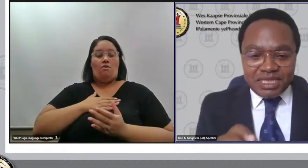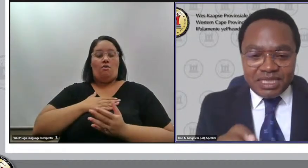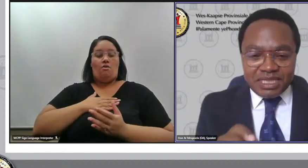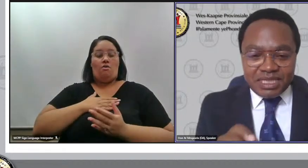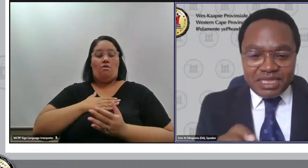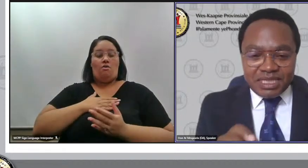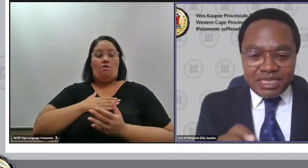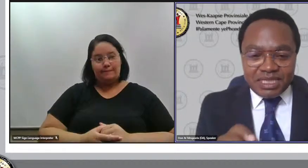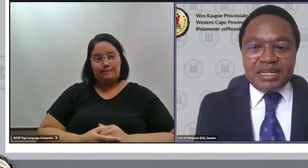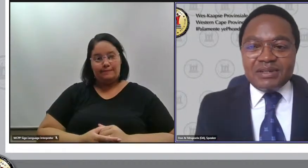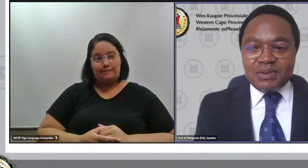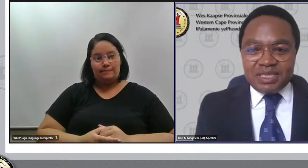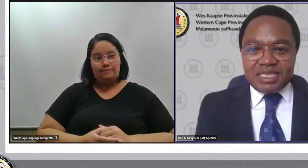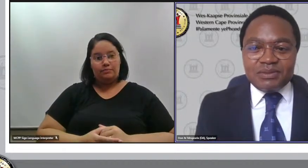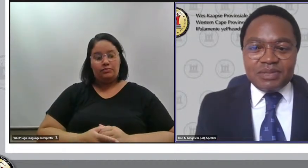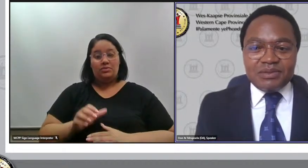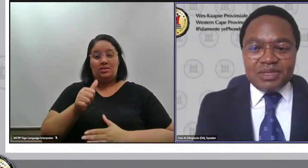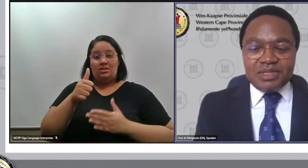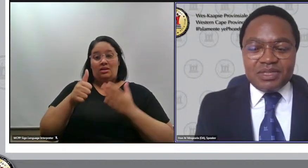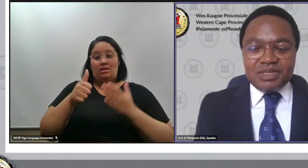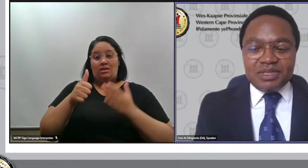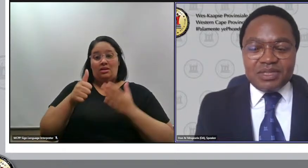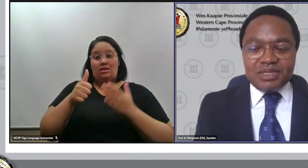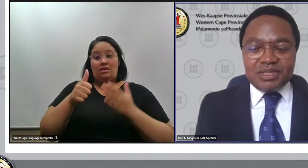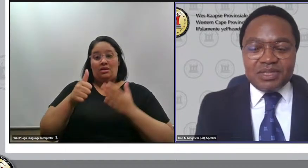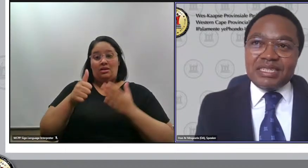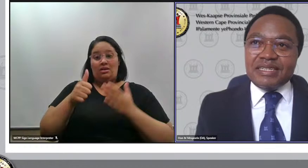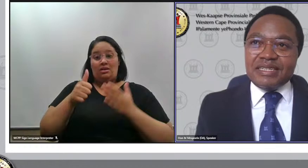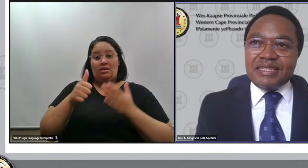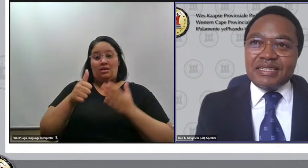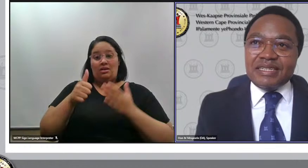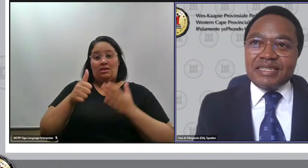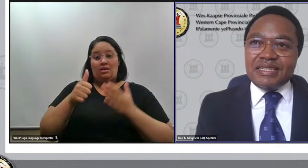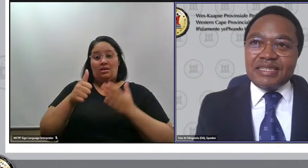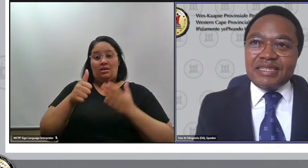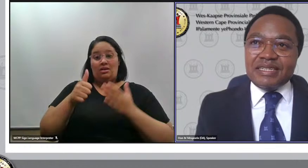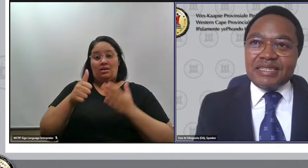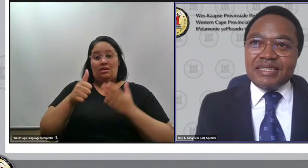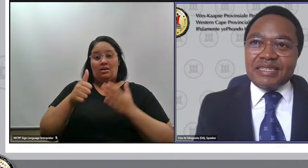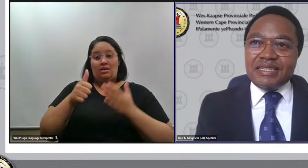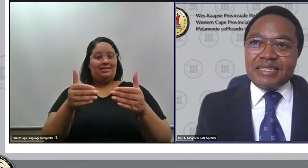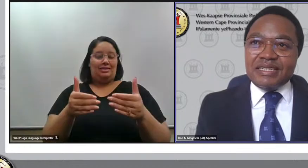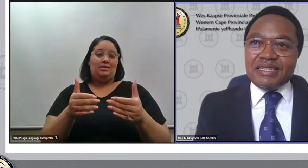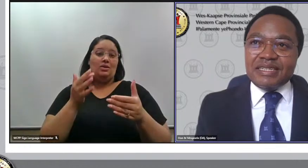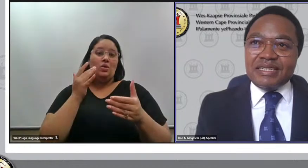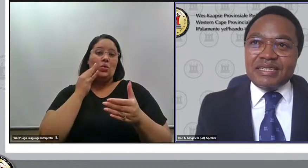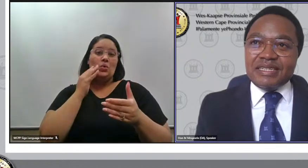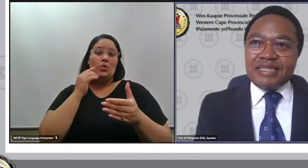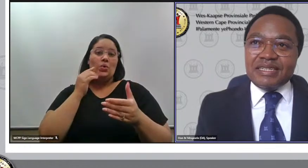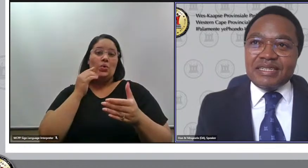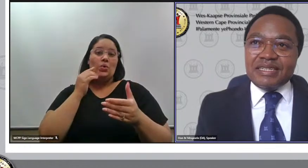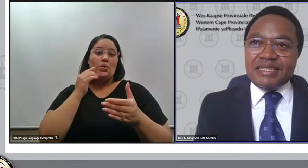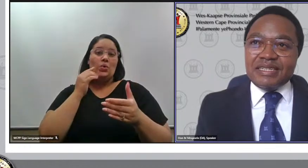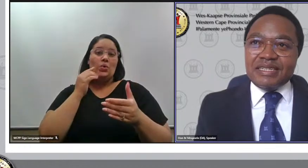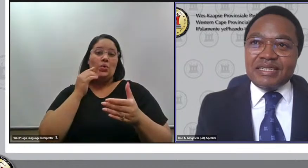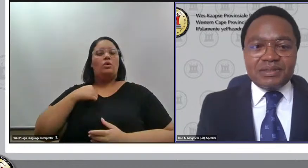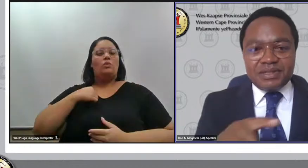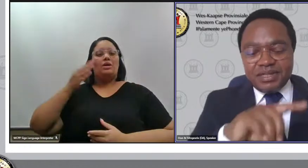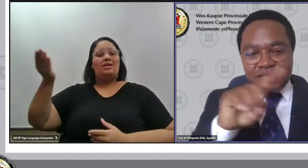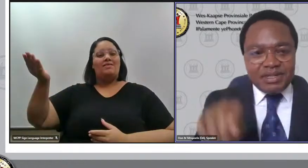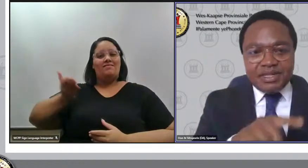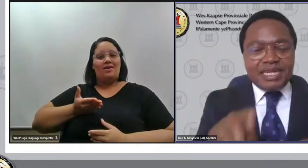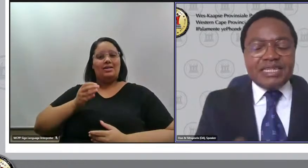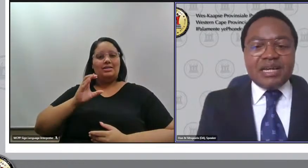let me tell you, the Deputy Speaker will share with the committee chair, once we're invited by the